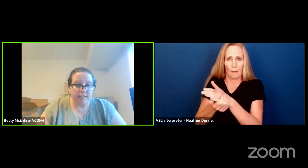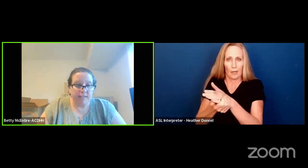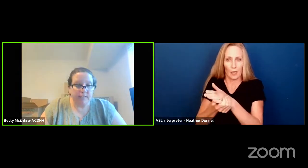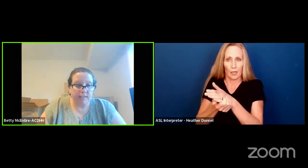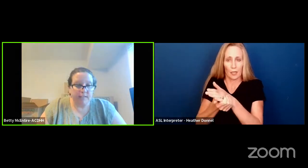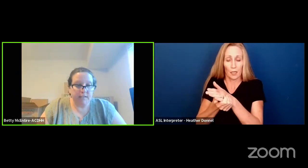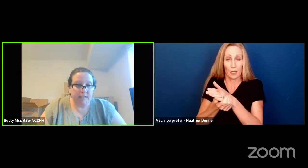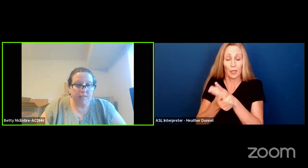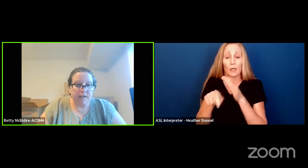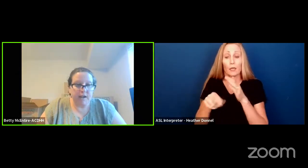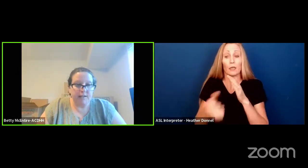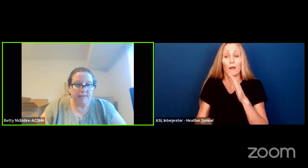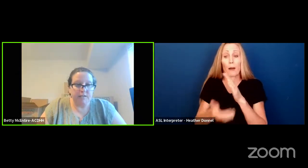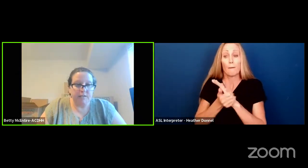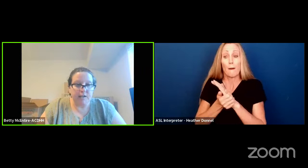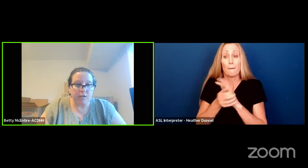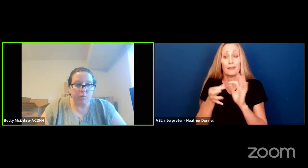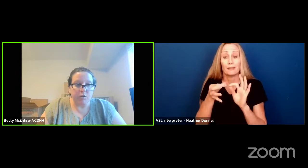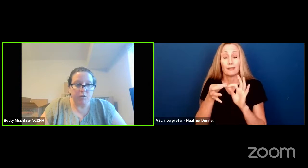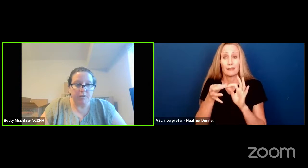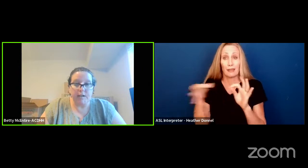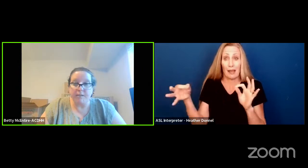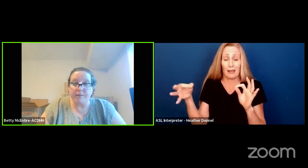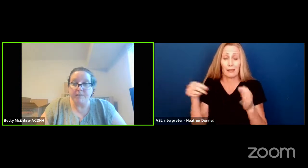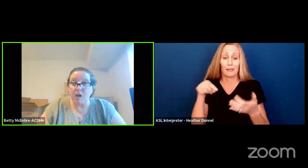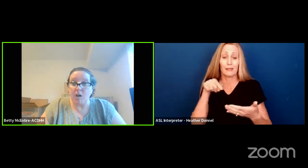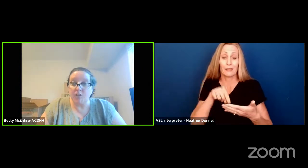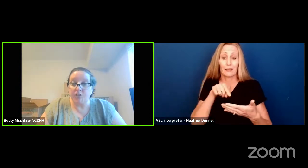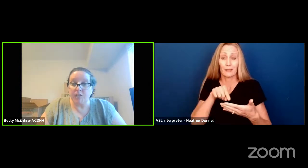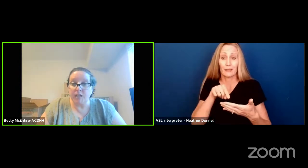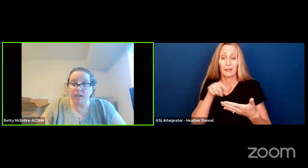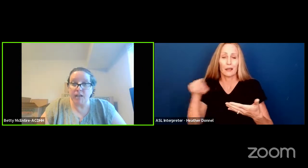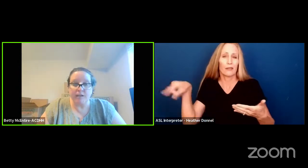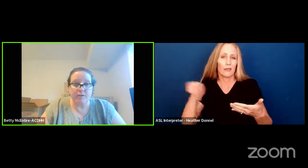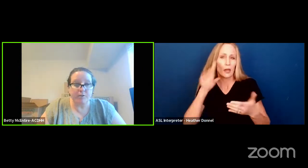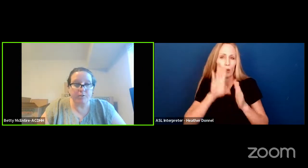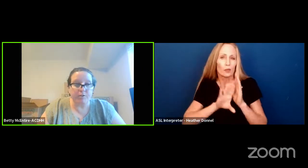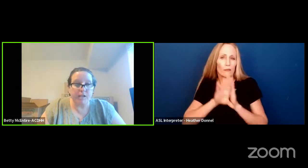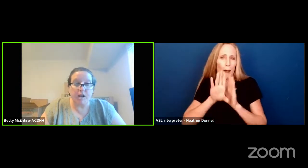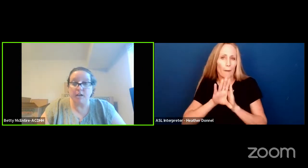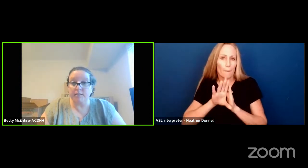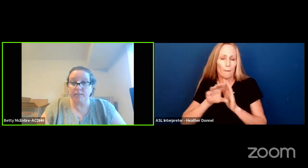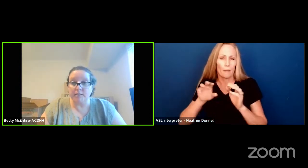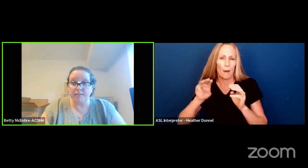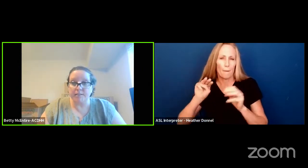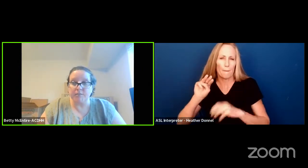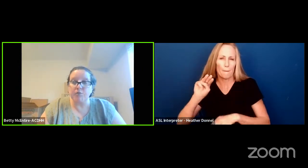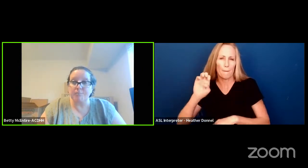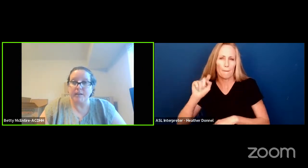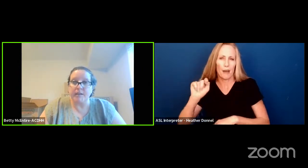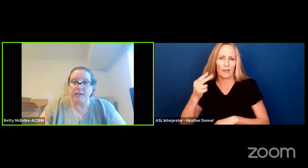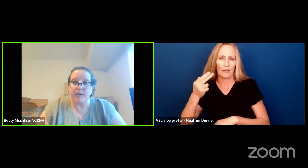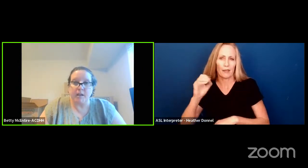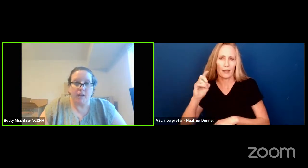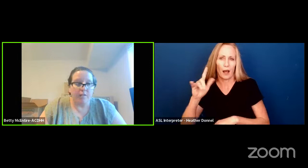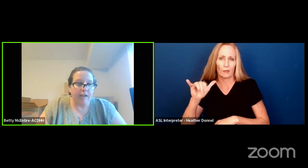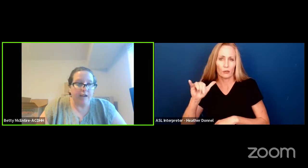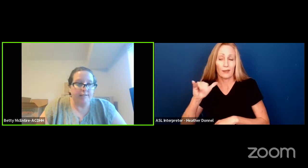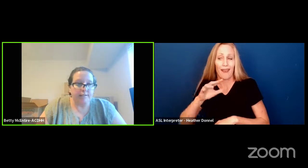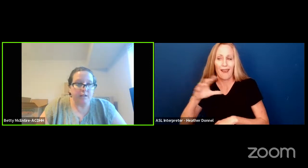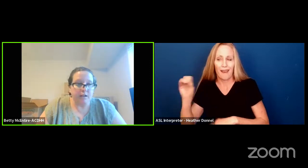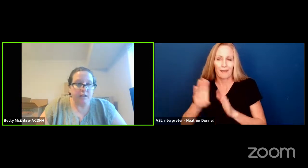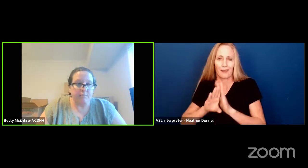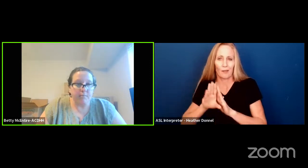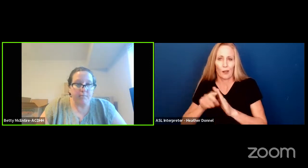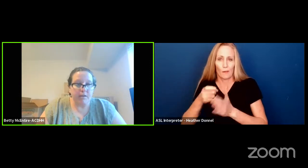that stated that they will create a methodology and produce a cost analysis to make